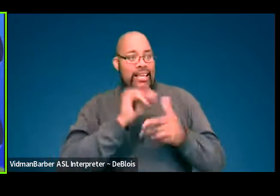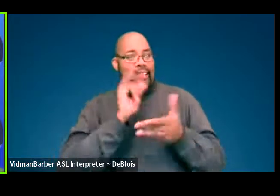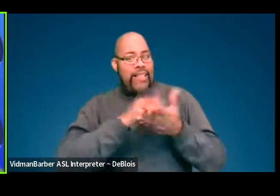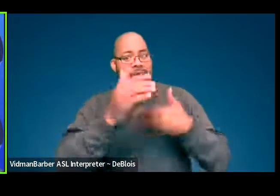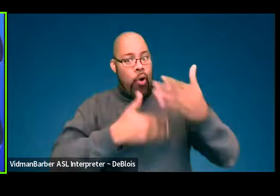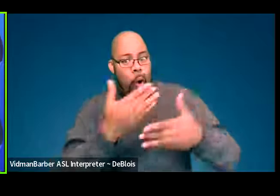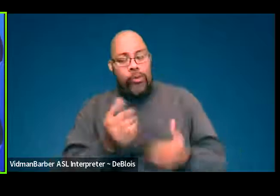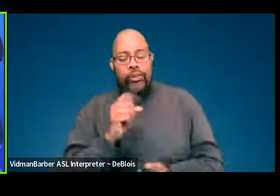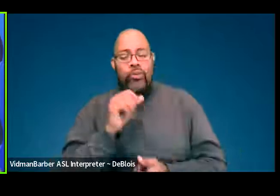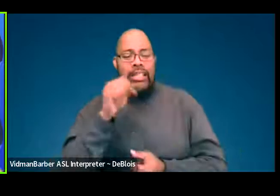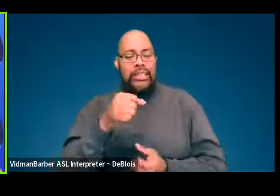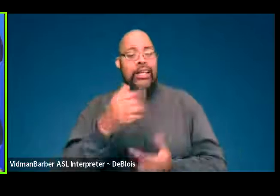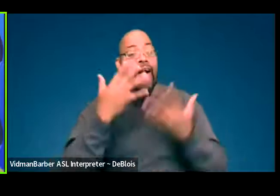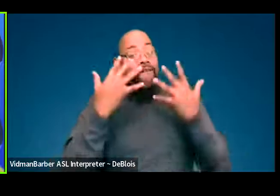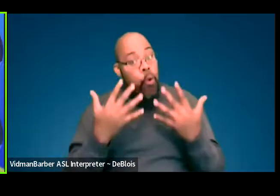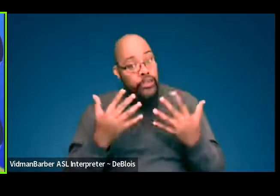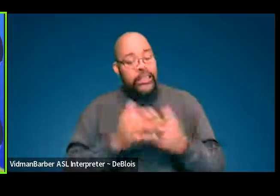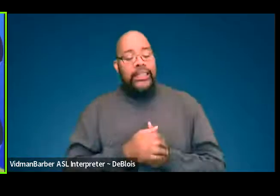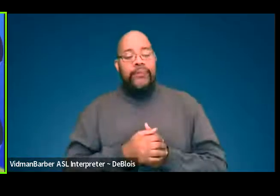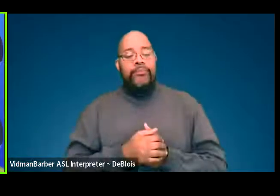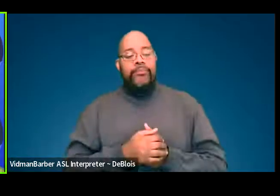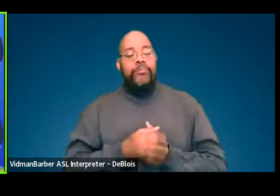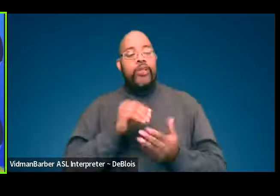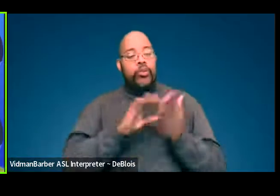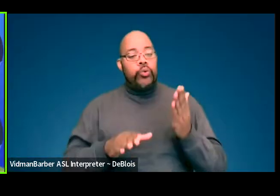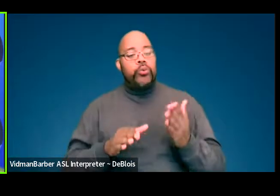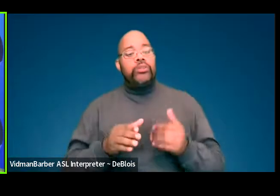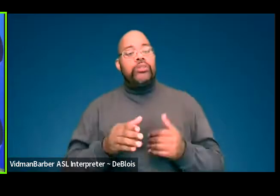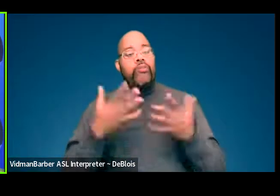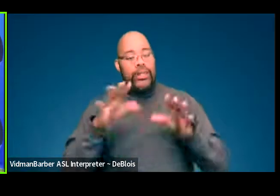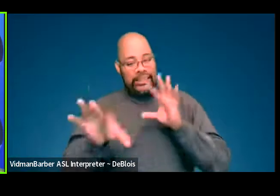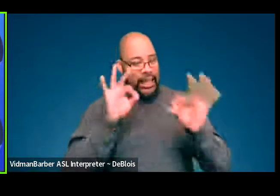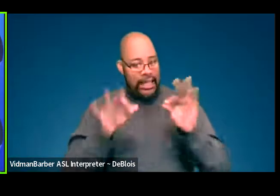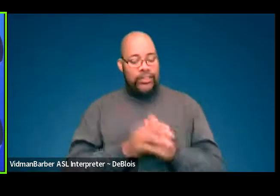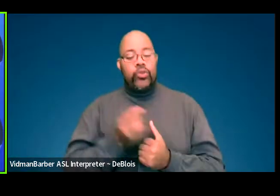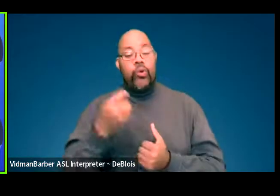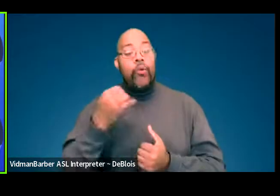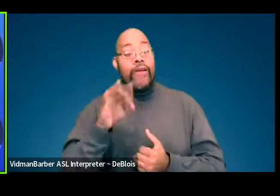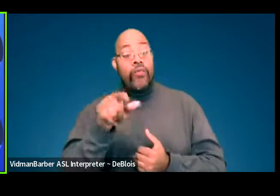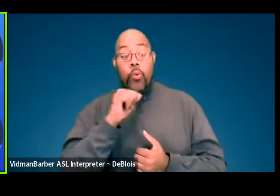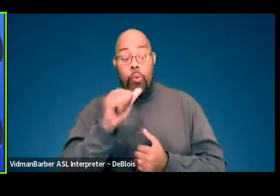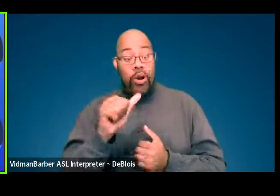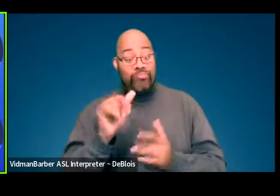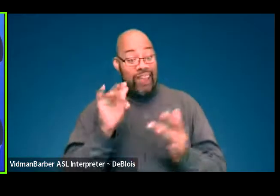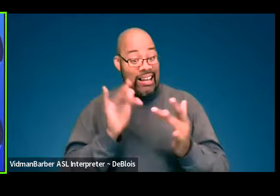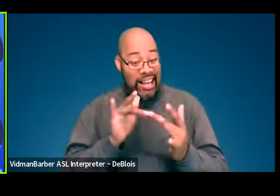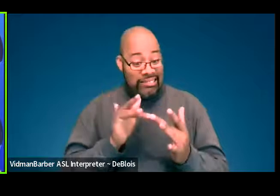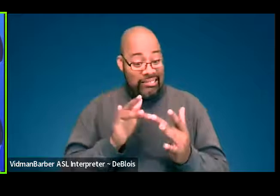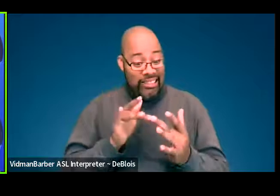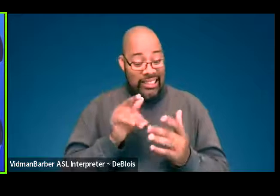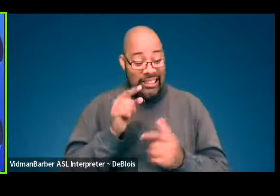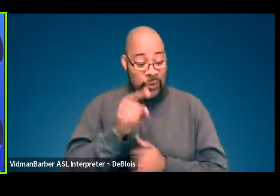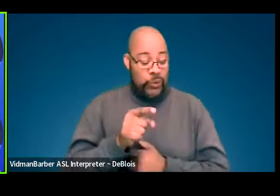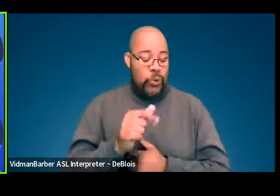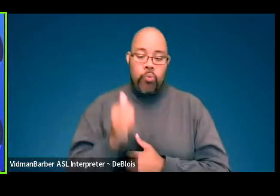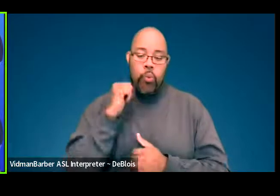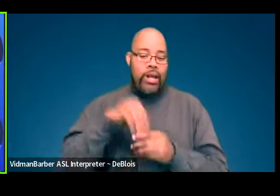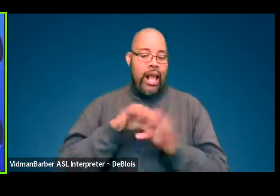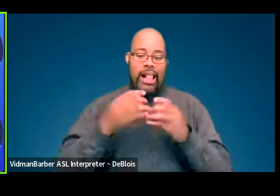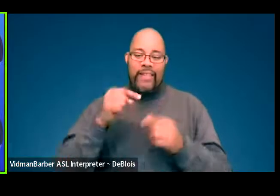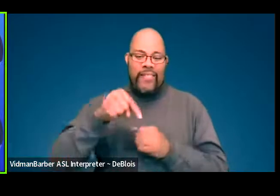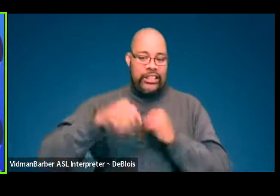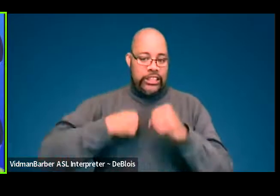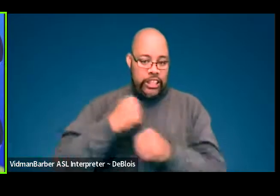So yes, unfortunately, the students had, already been selected. So if you weren't reached out to, you won't be in the class